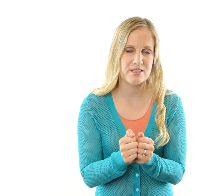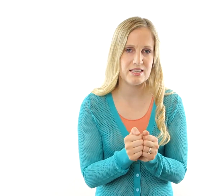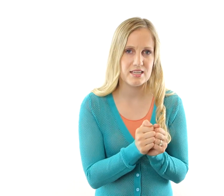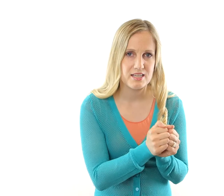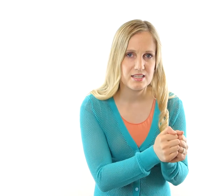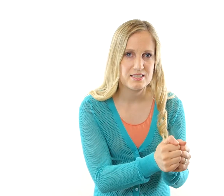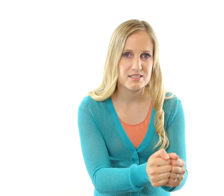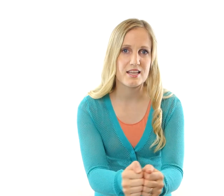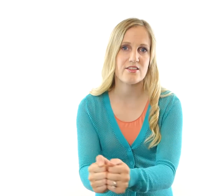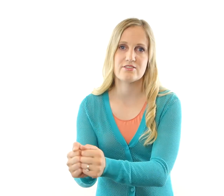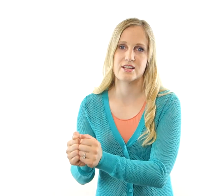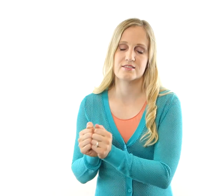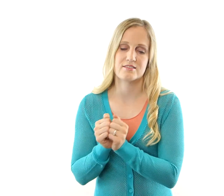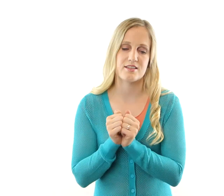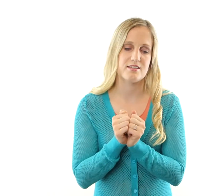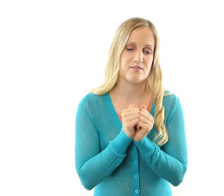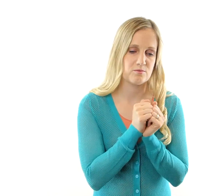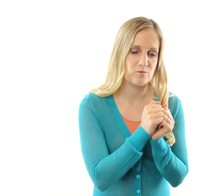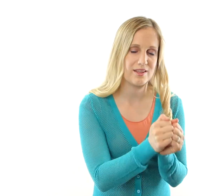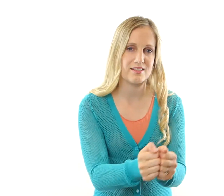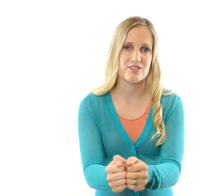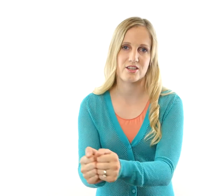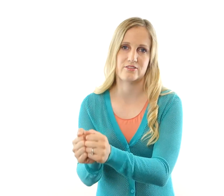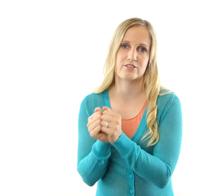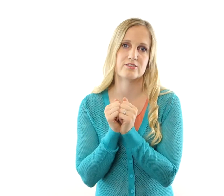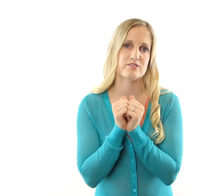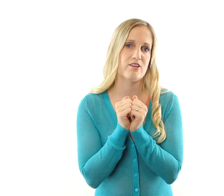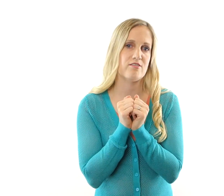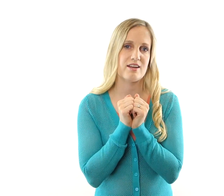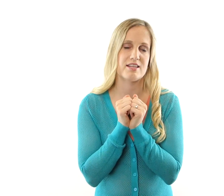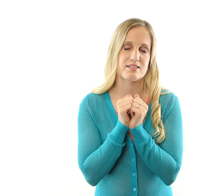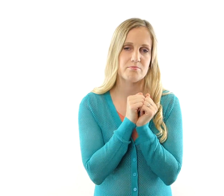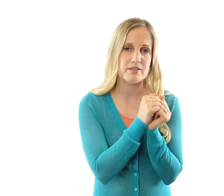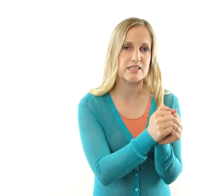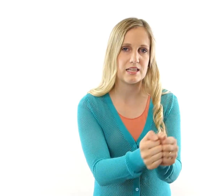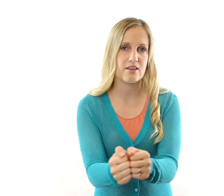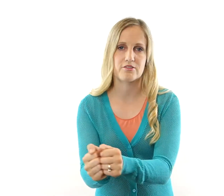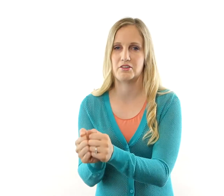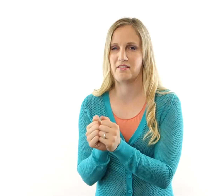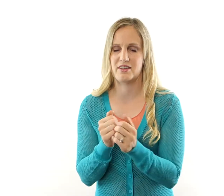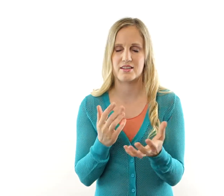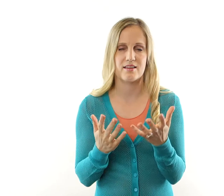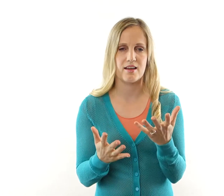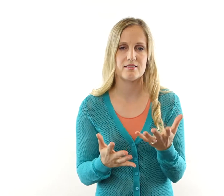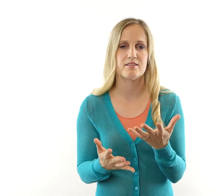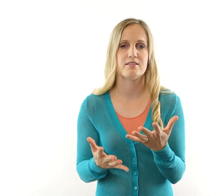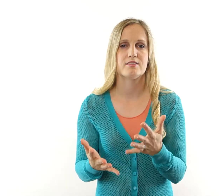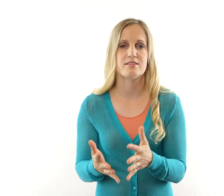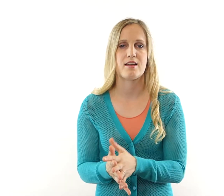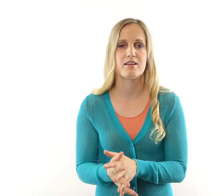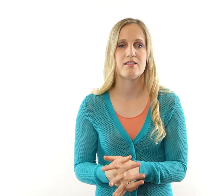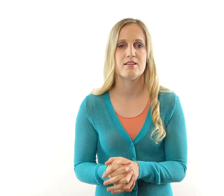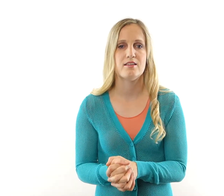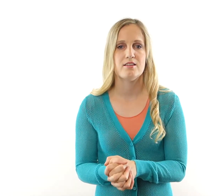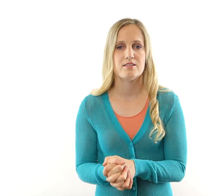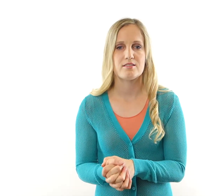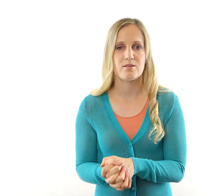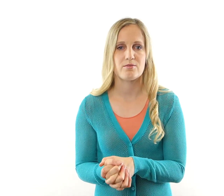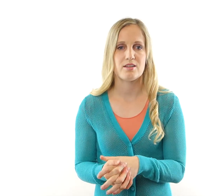really togetherness. It's with each other already. It's be together. You have that in that sign. So the next